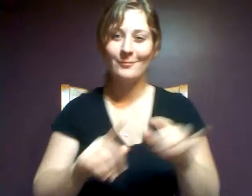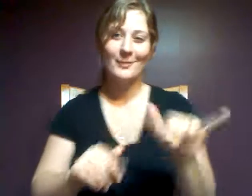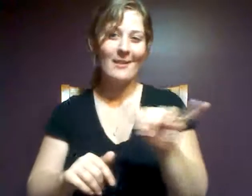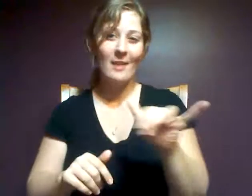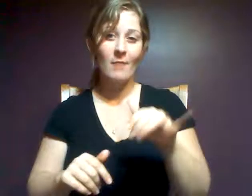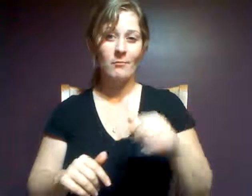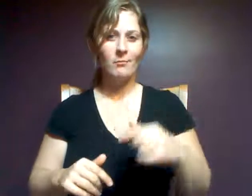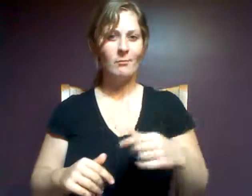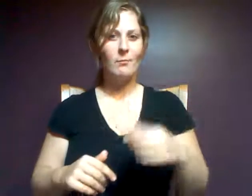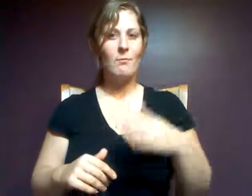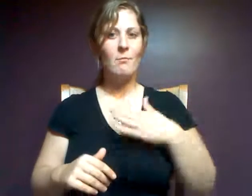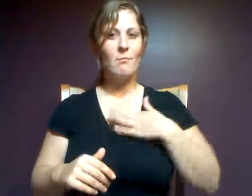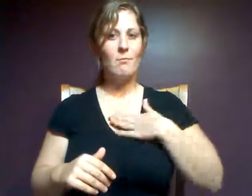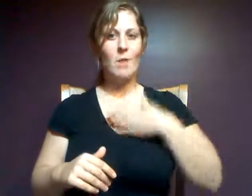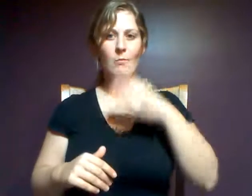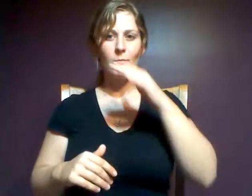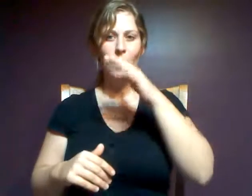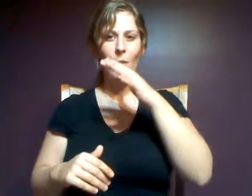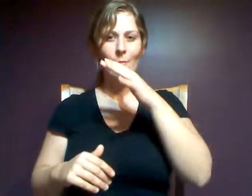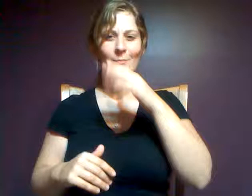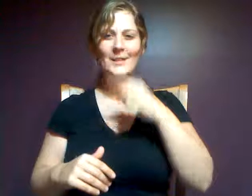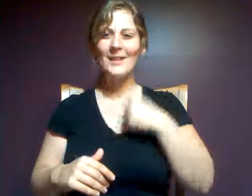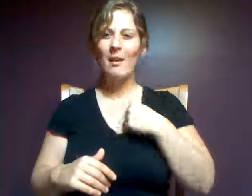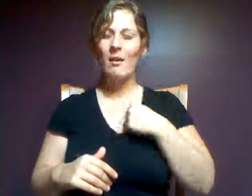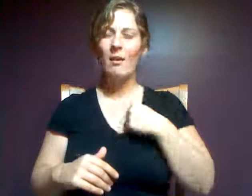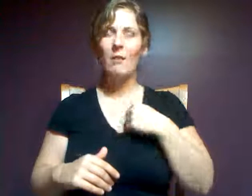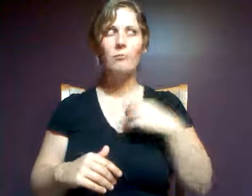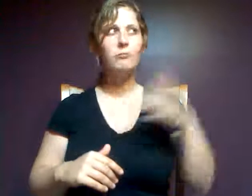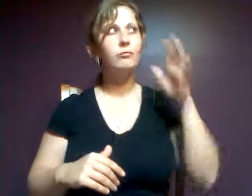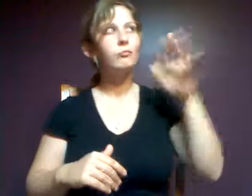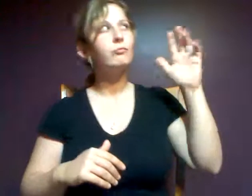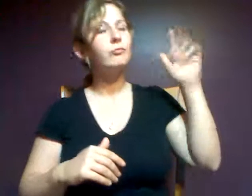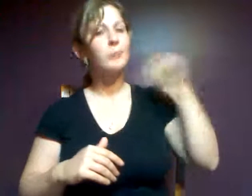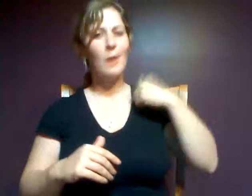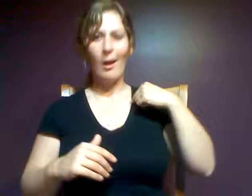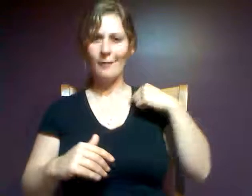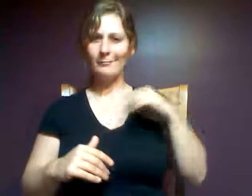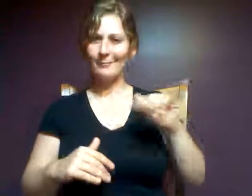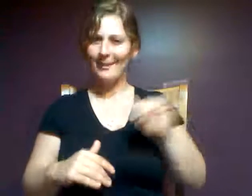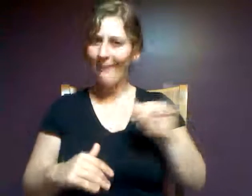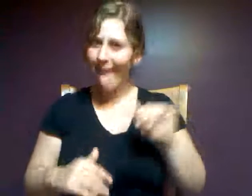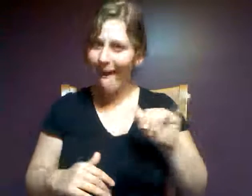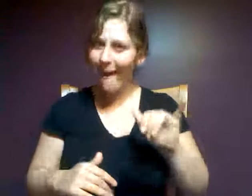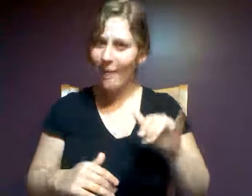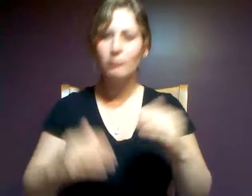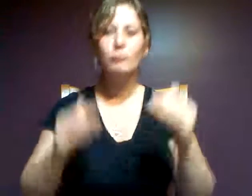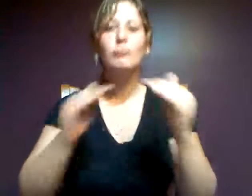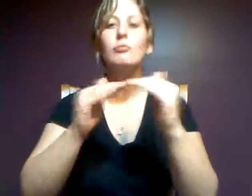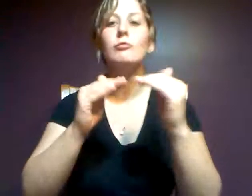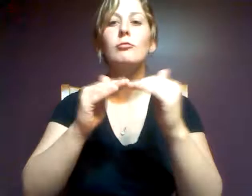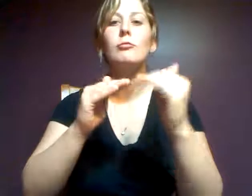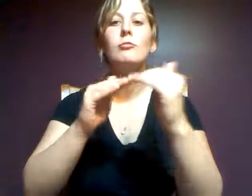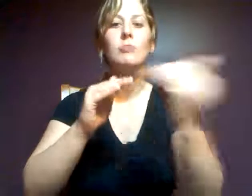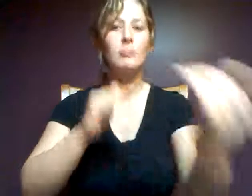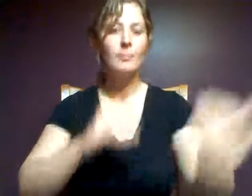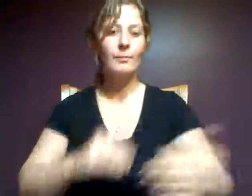thinking, when did I stop doing this? When is it suddenly not okay to love the